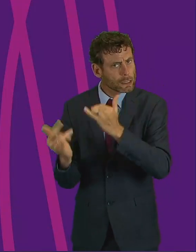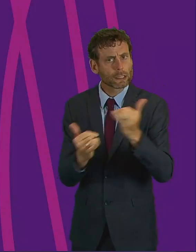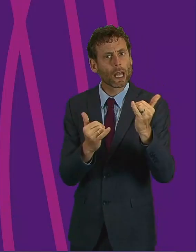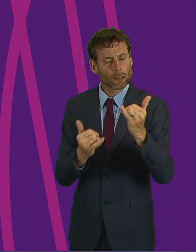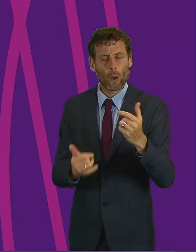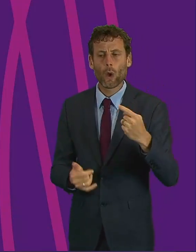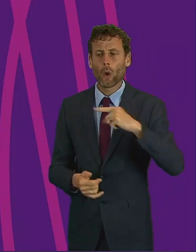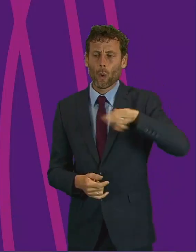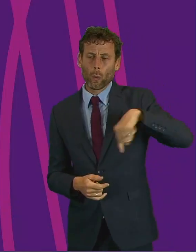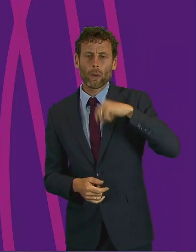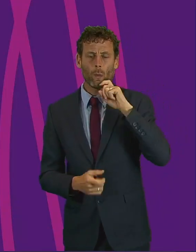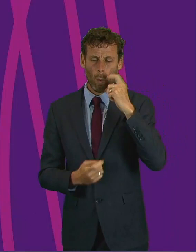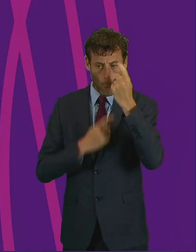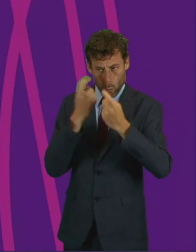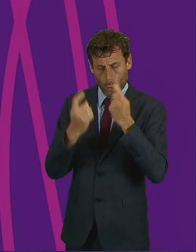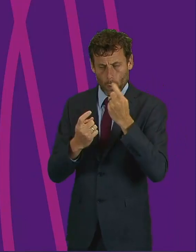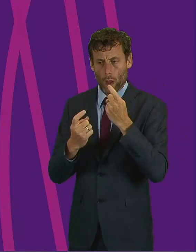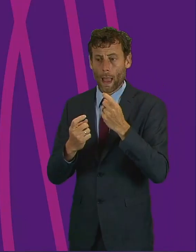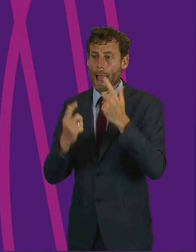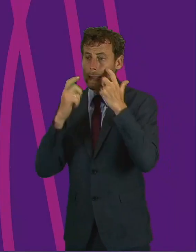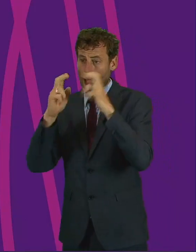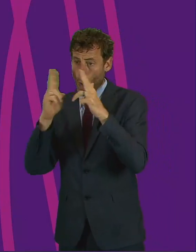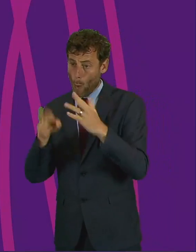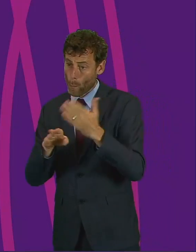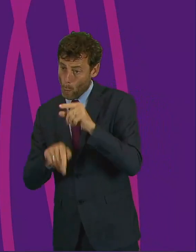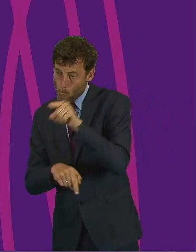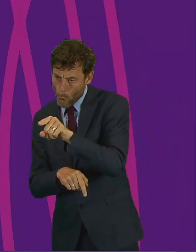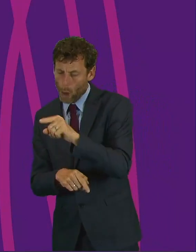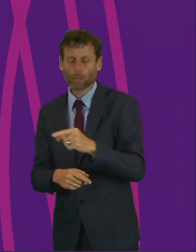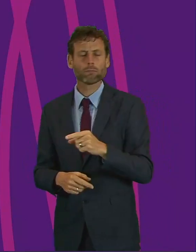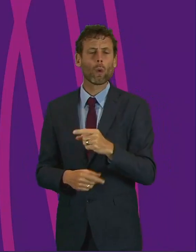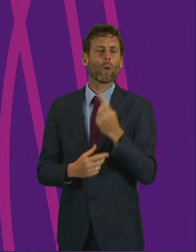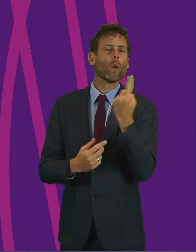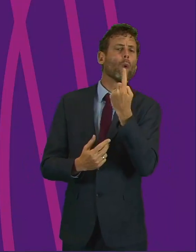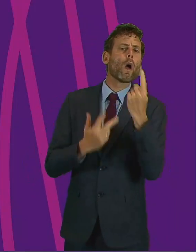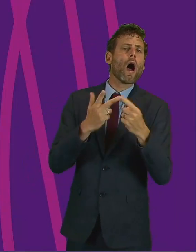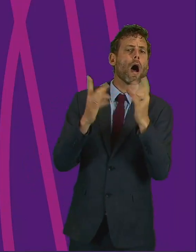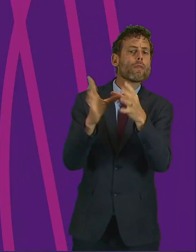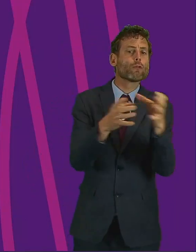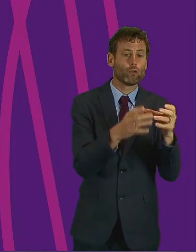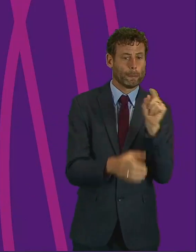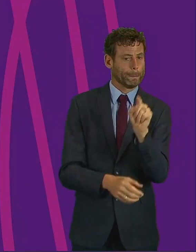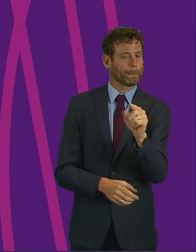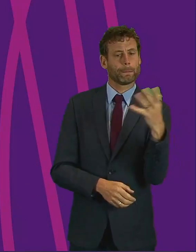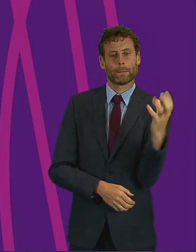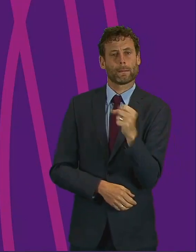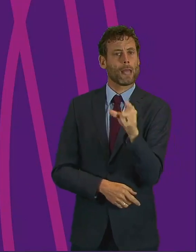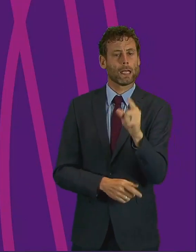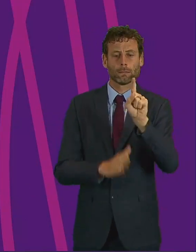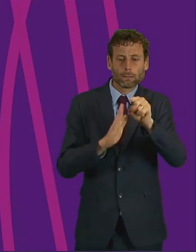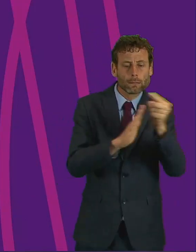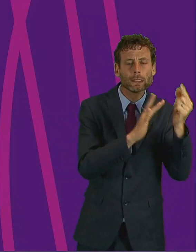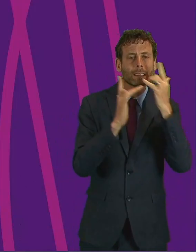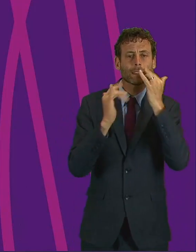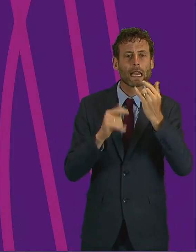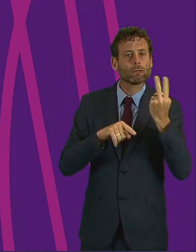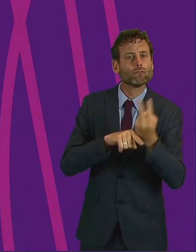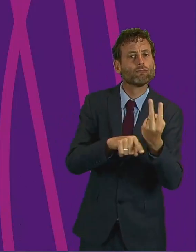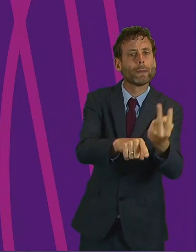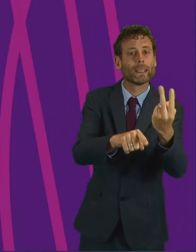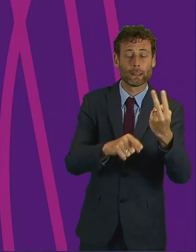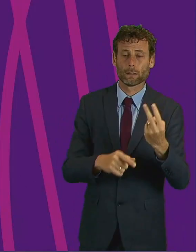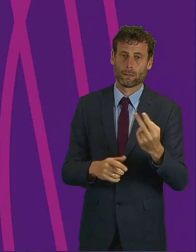the population we will want to test on a routine basis, and that consideration, of course, also includes NHS